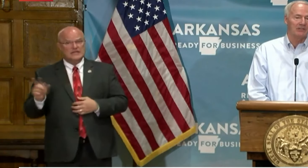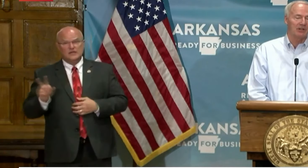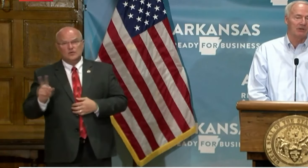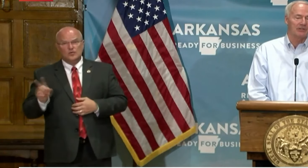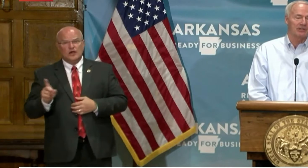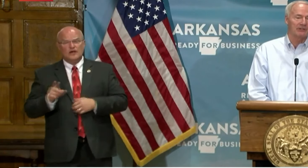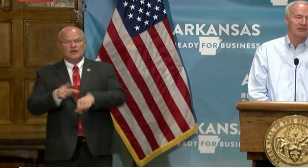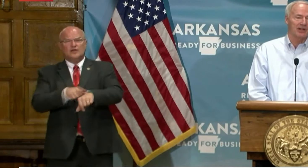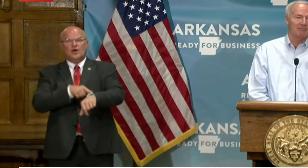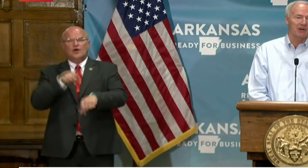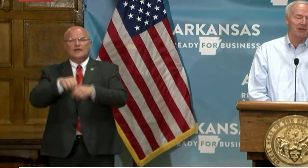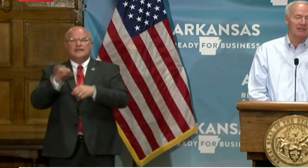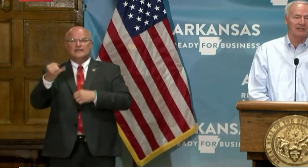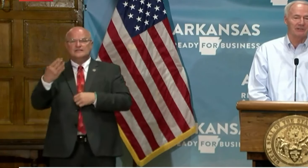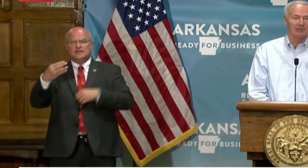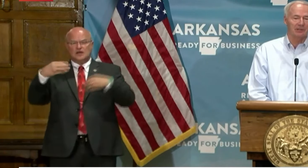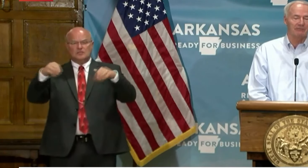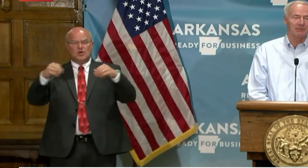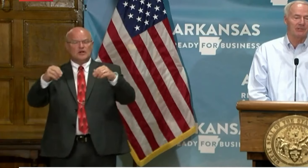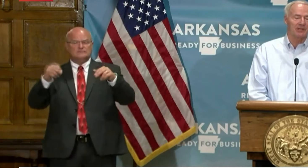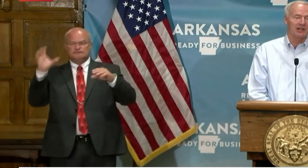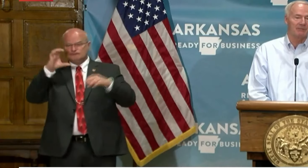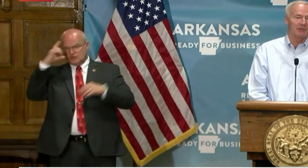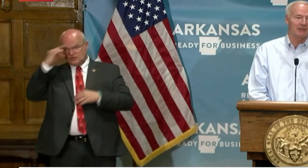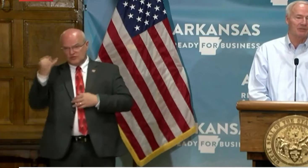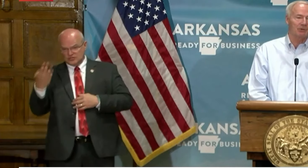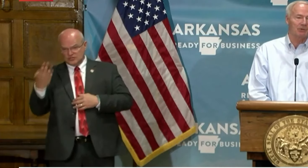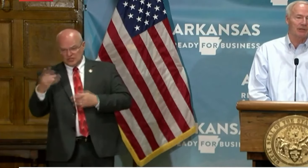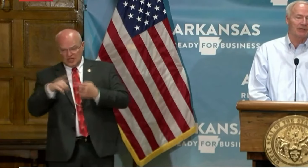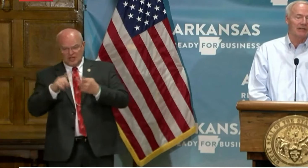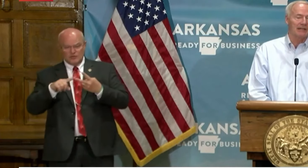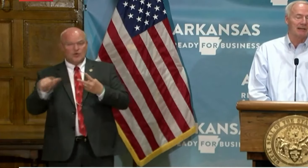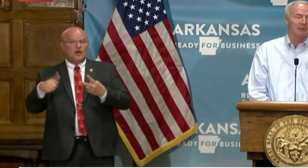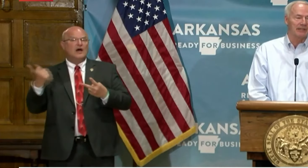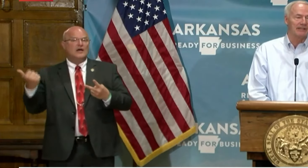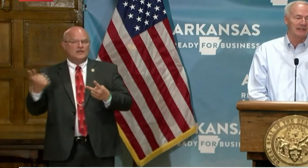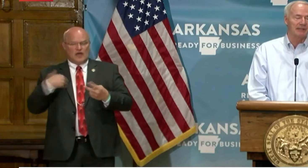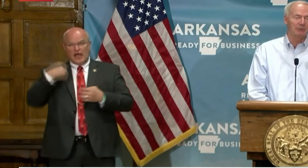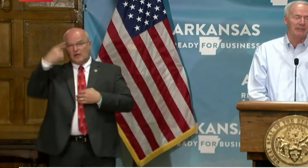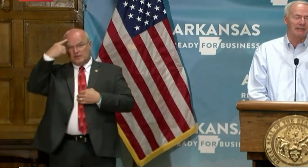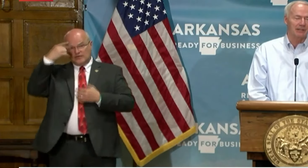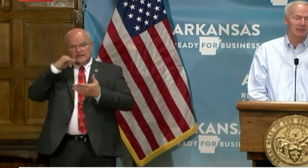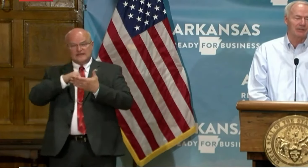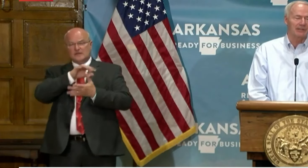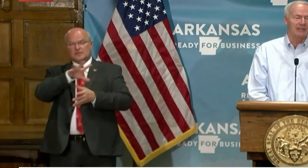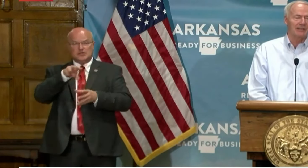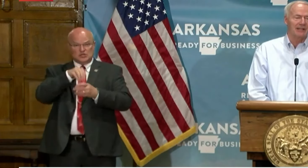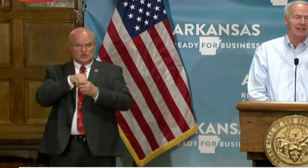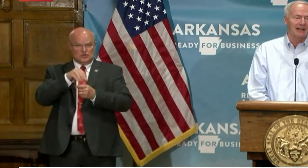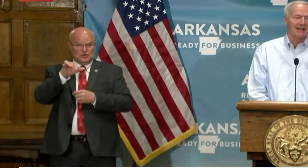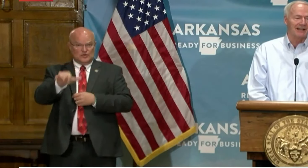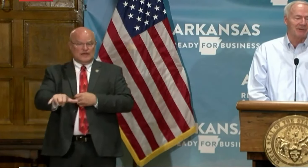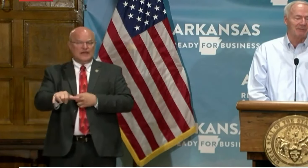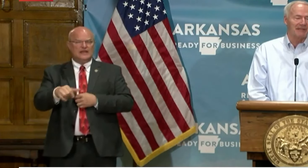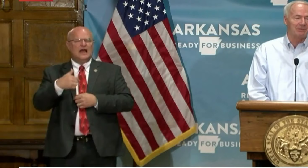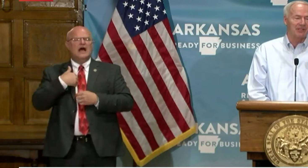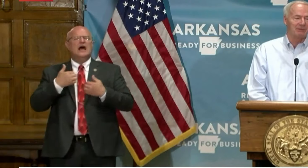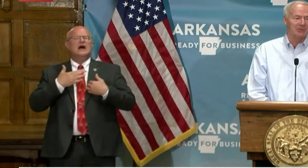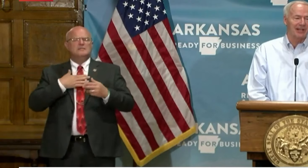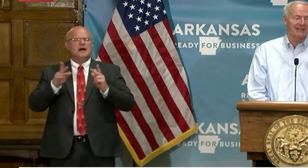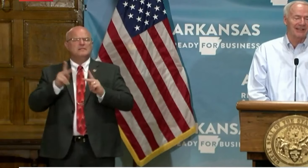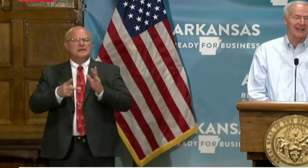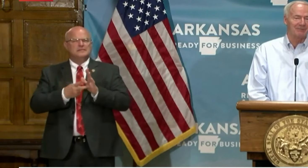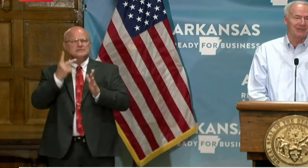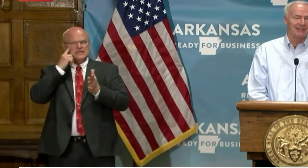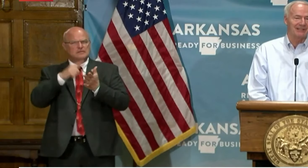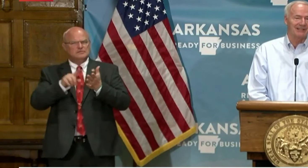anywhere, and as long as they're in the job market, either looking for a job or elsewhere, I would think that they would be included. I'll have people double